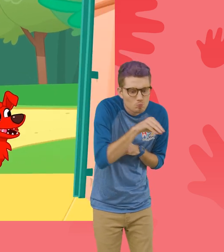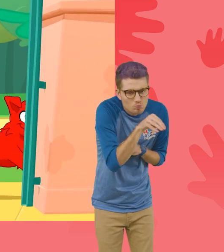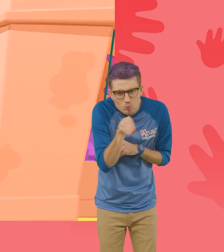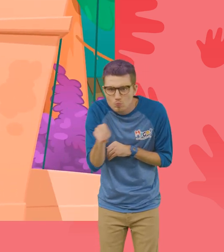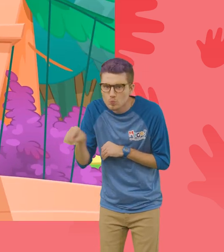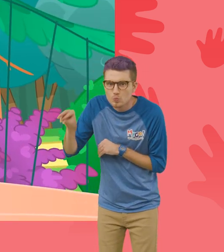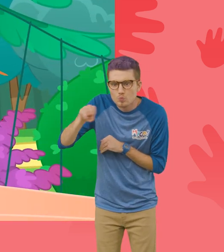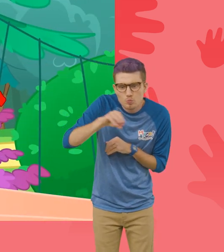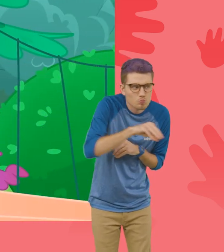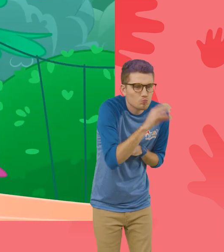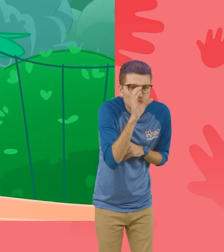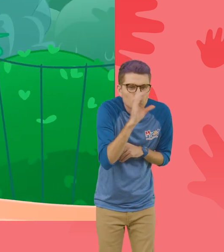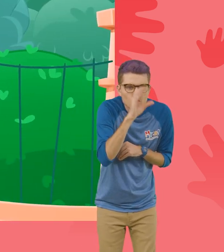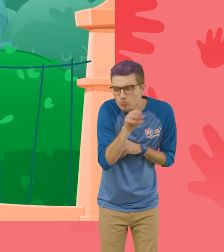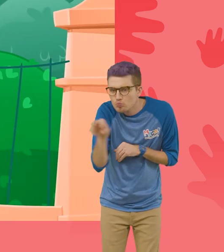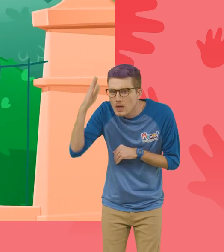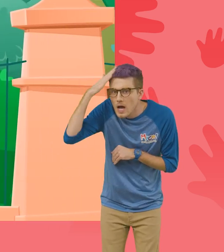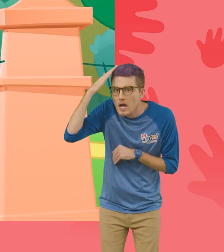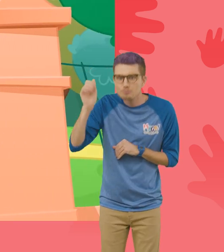and looked everywhere for the hat.